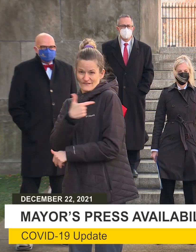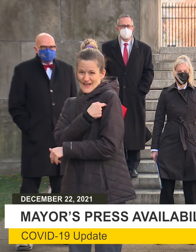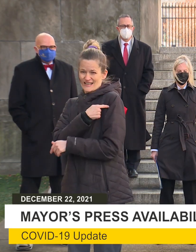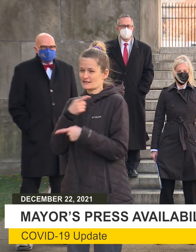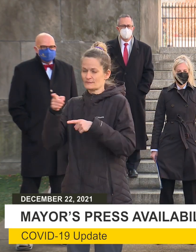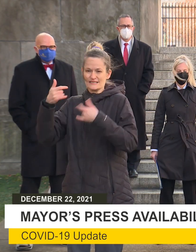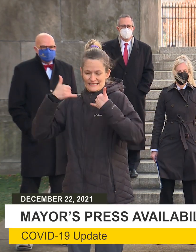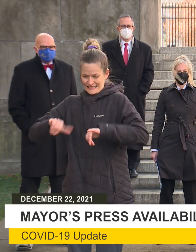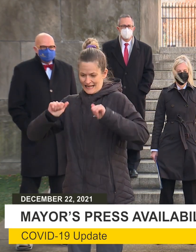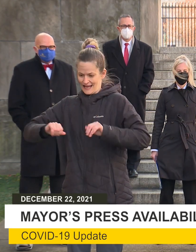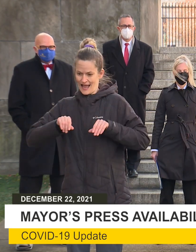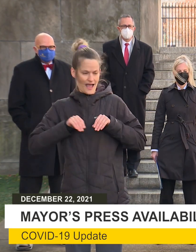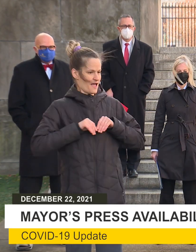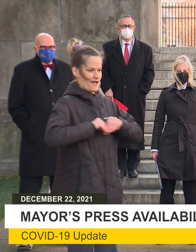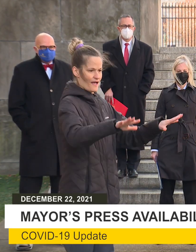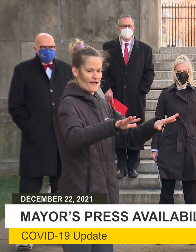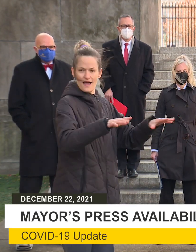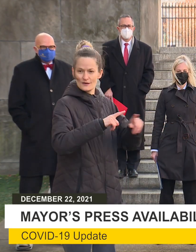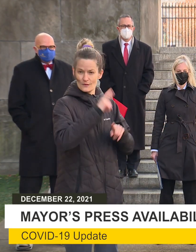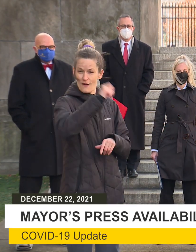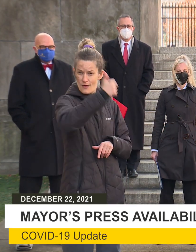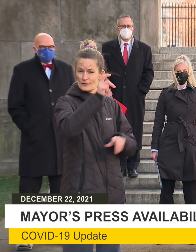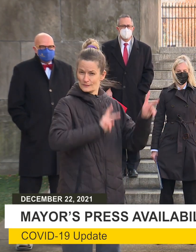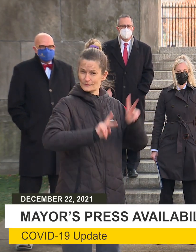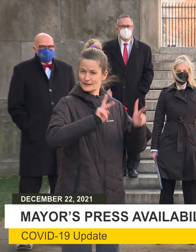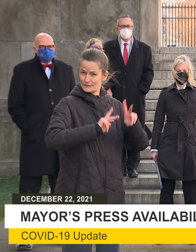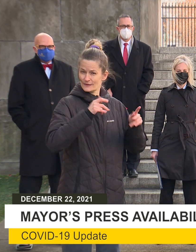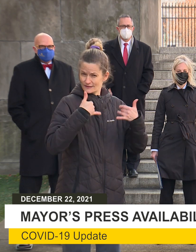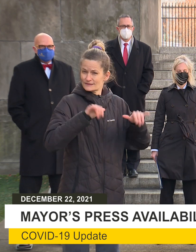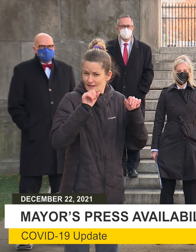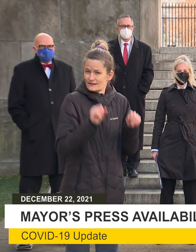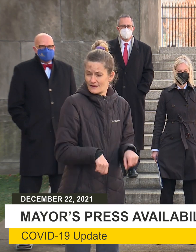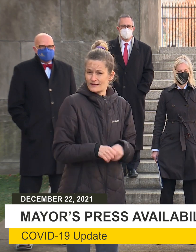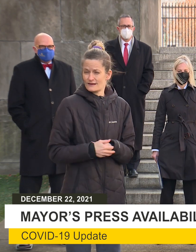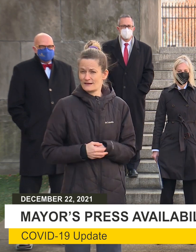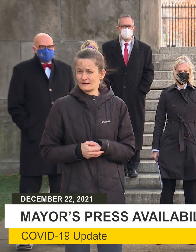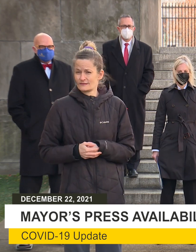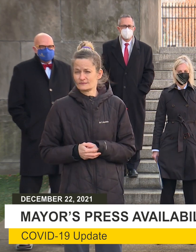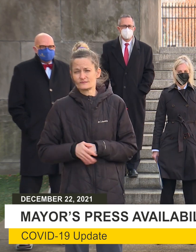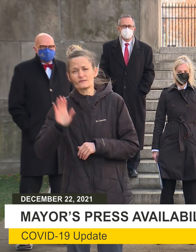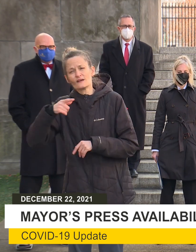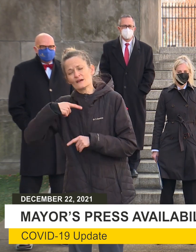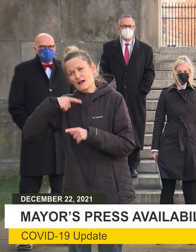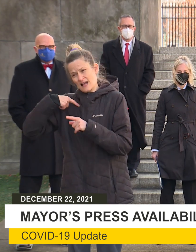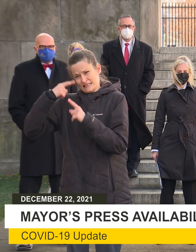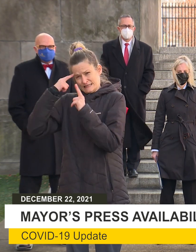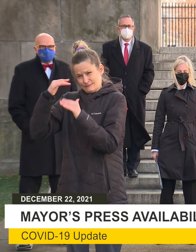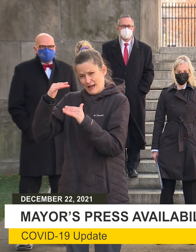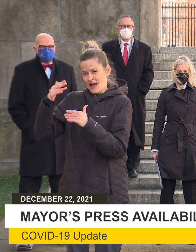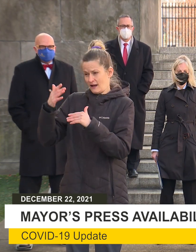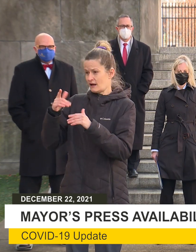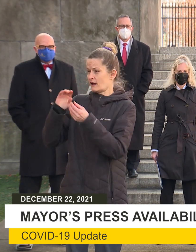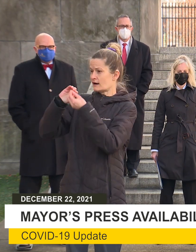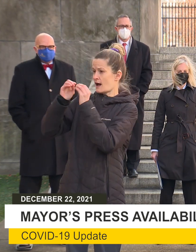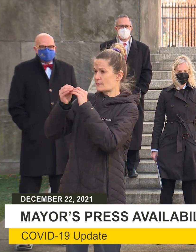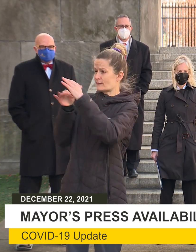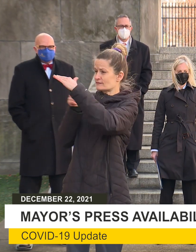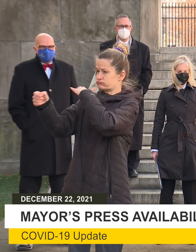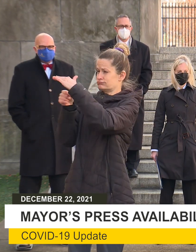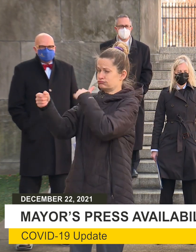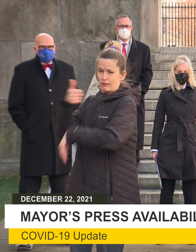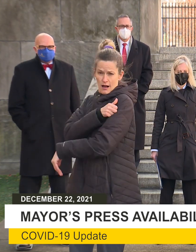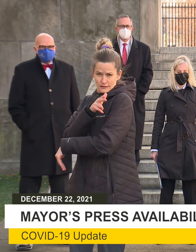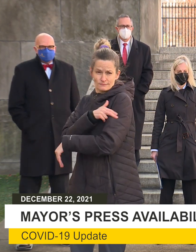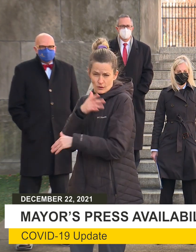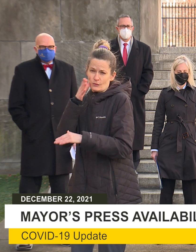to others. It is anticipated that hospitalizations will increase because more people can contract the Omicron variant, resulting in some of